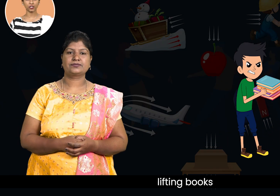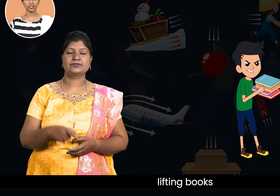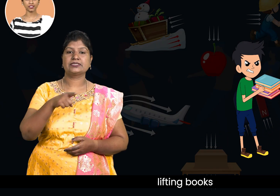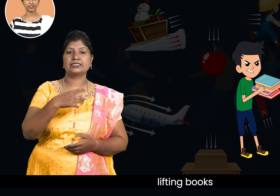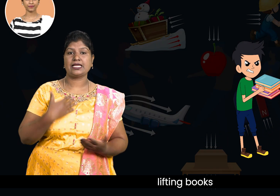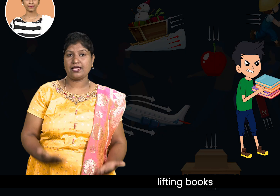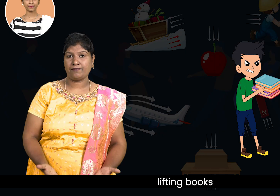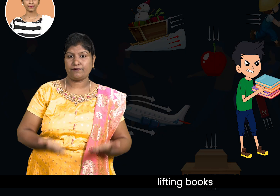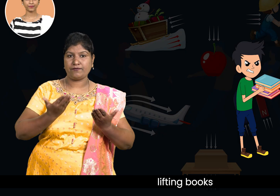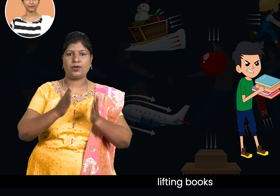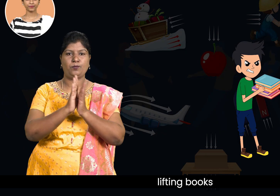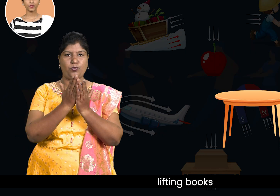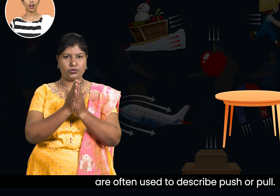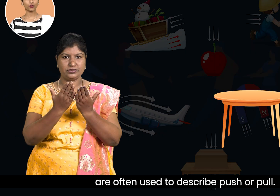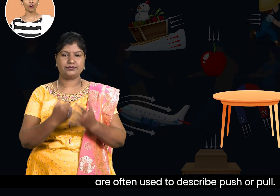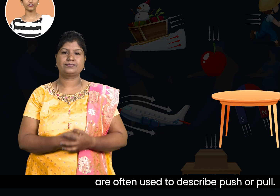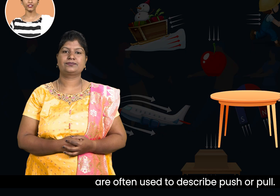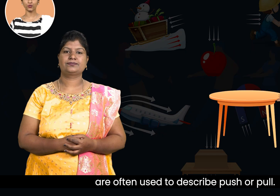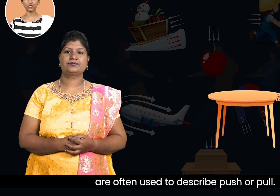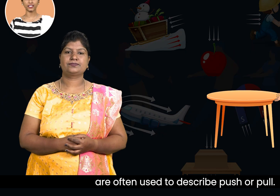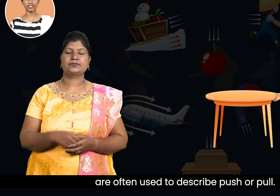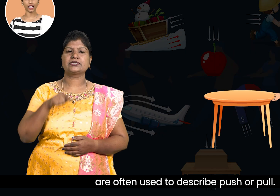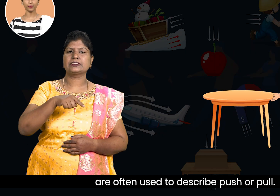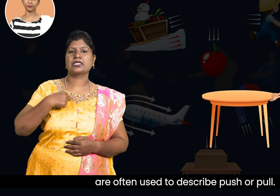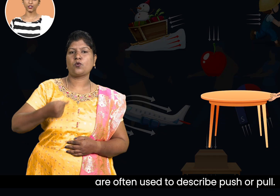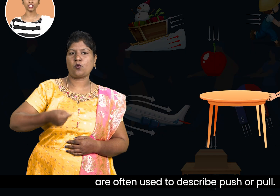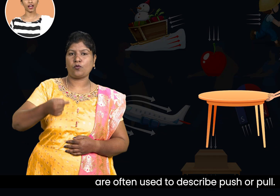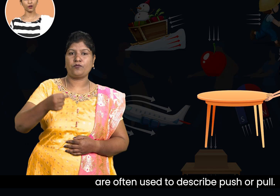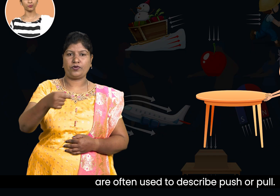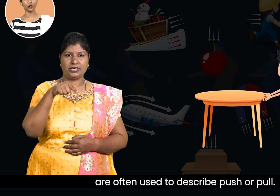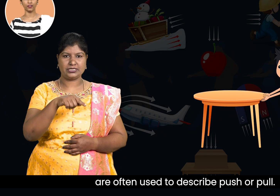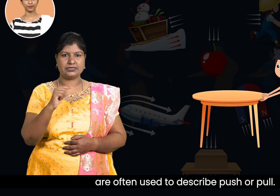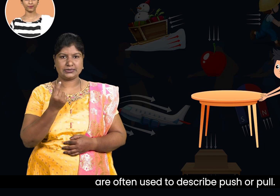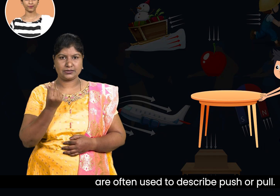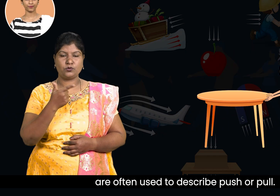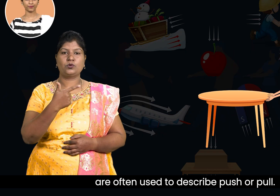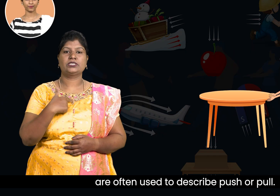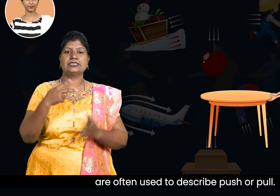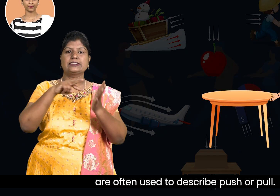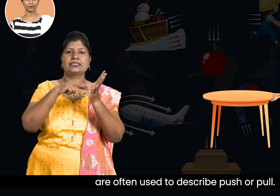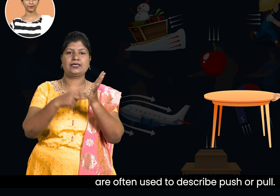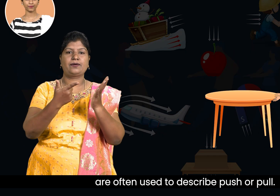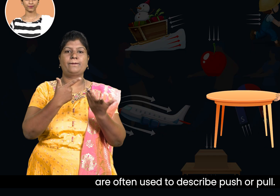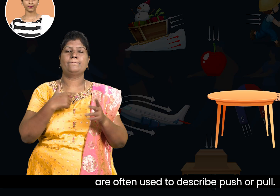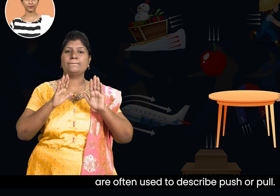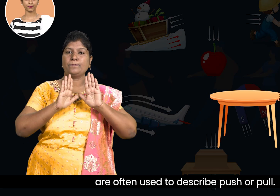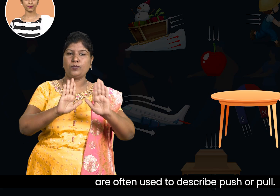lifting books are often used to describe push or pull.